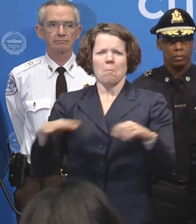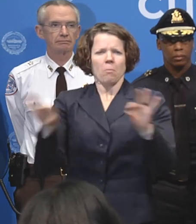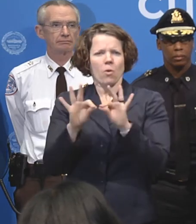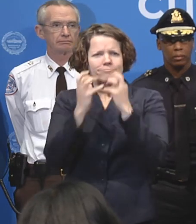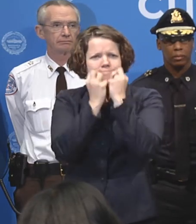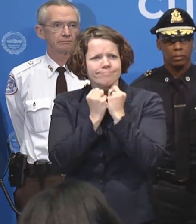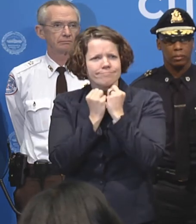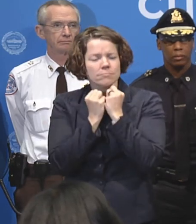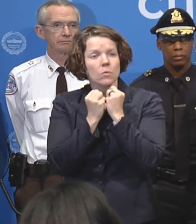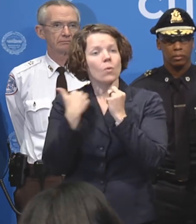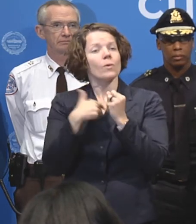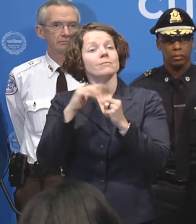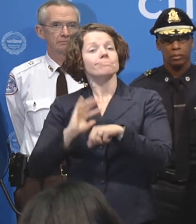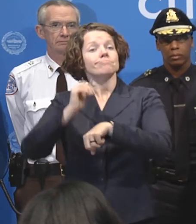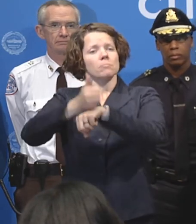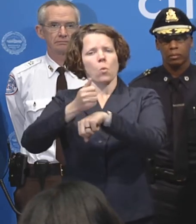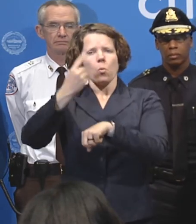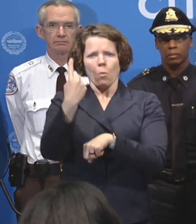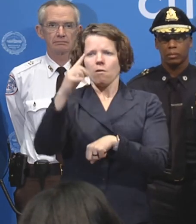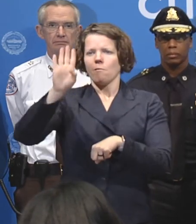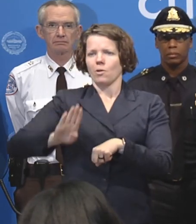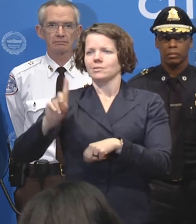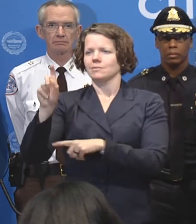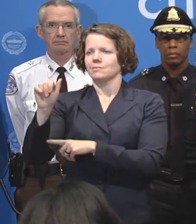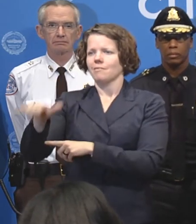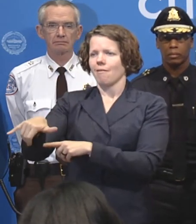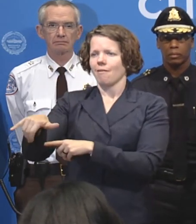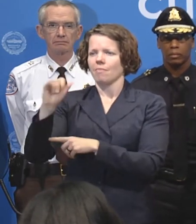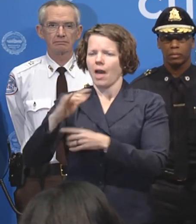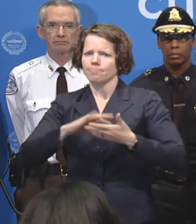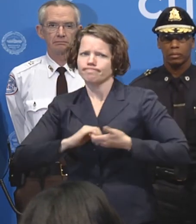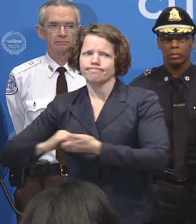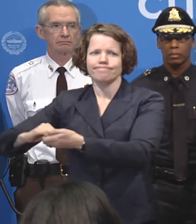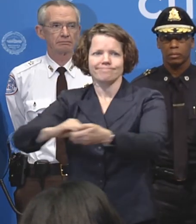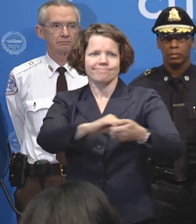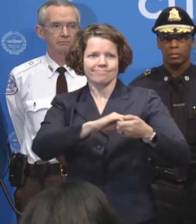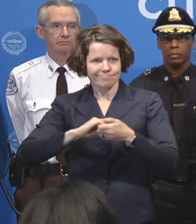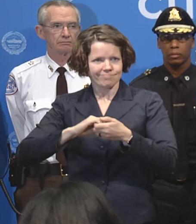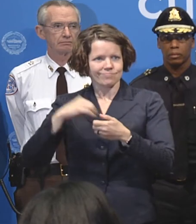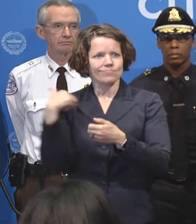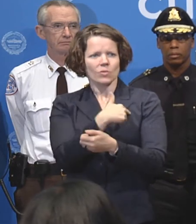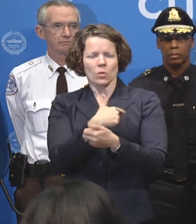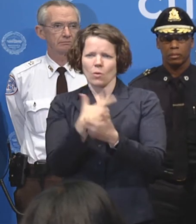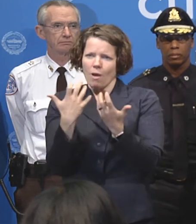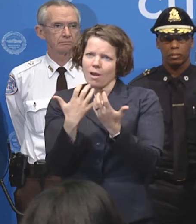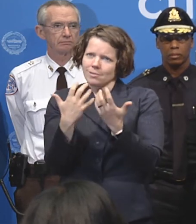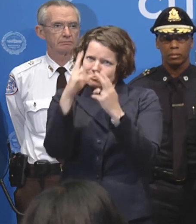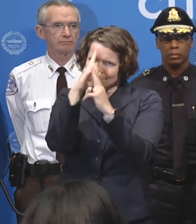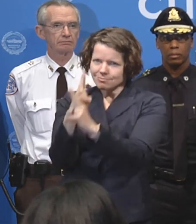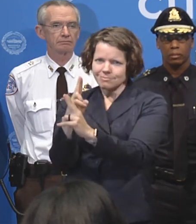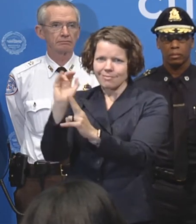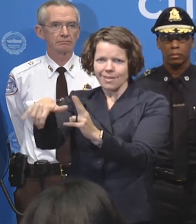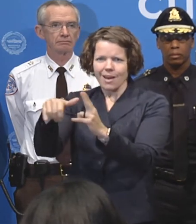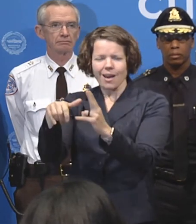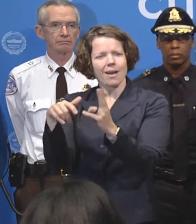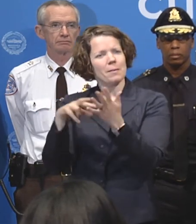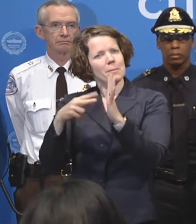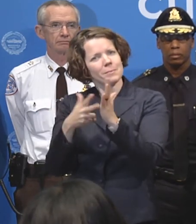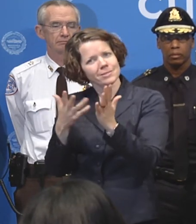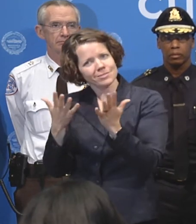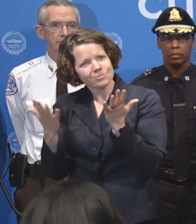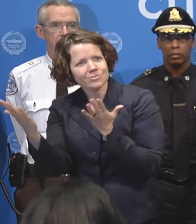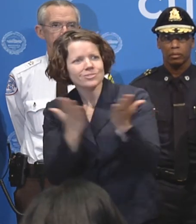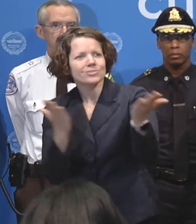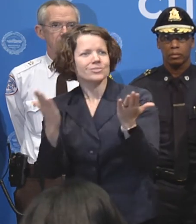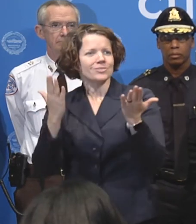day of service and reflection. This year, we're also finalizing construction of permanent markers near the finish line on Boylston Street. So we're asking